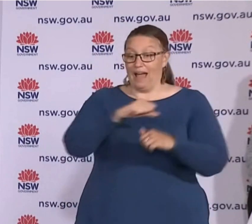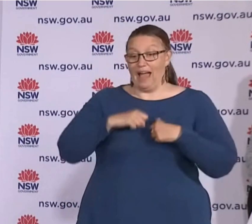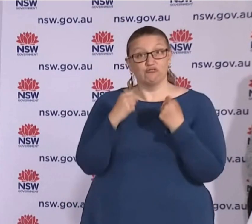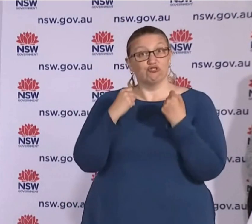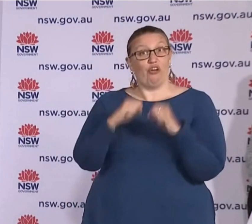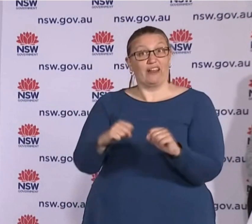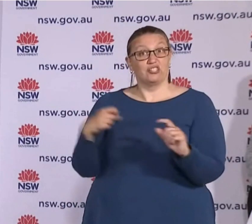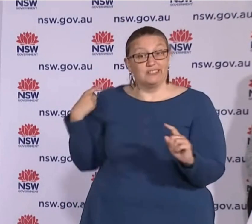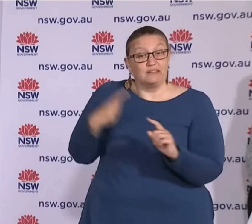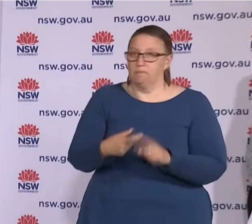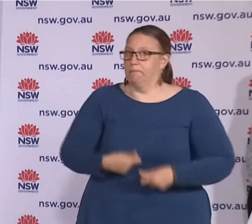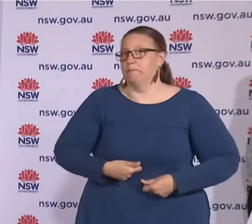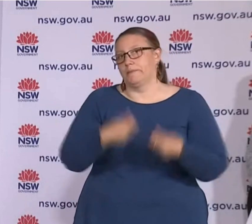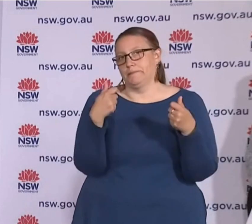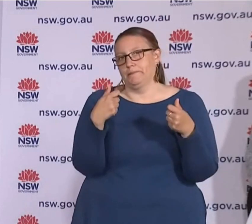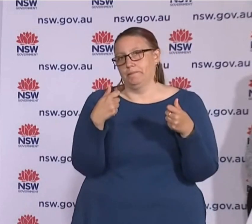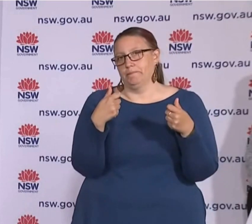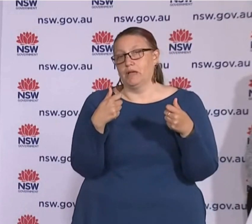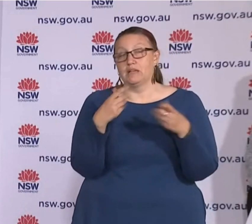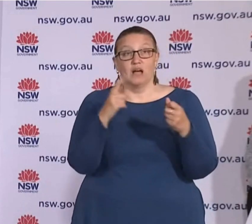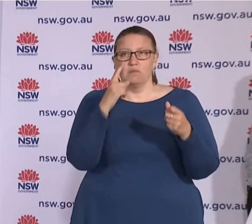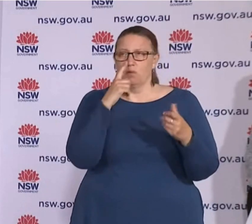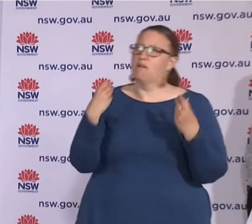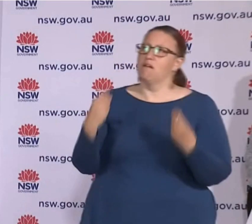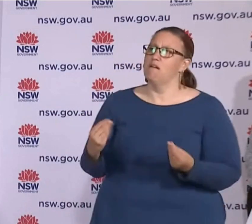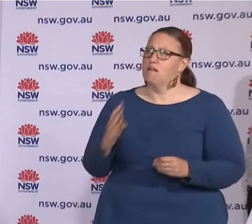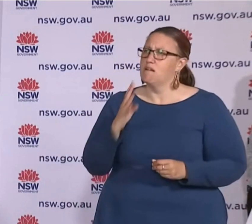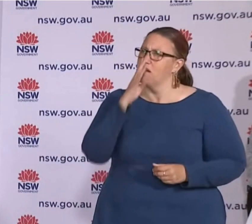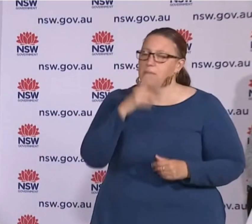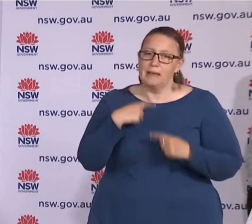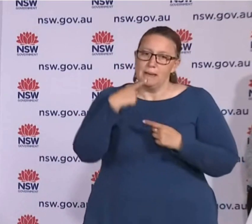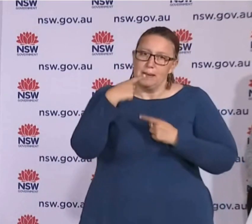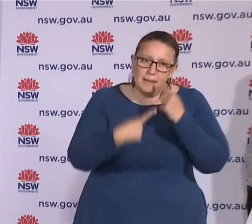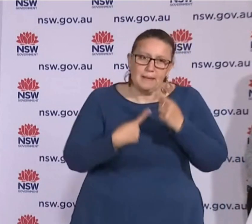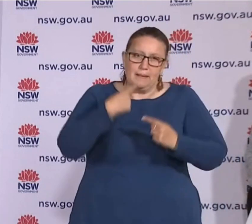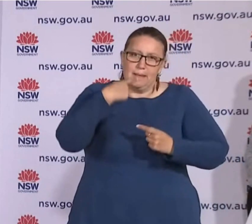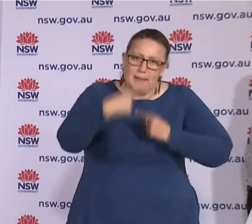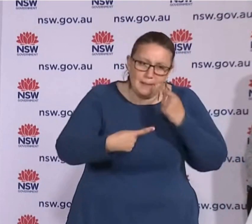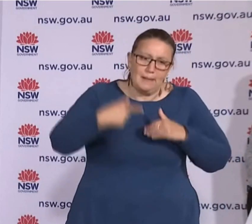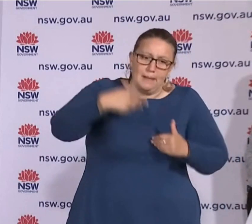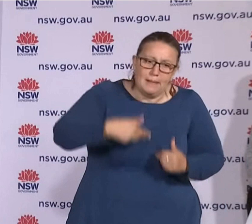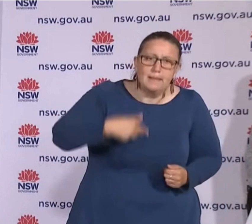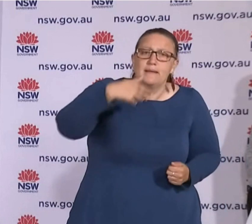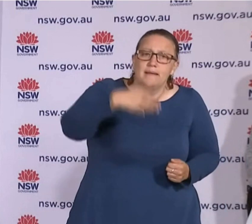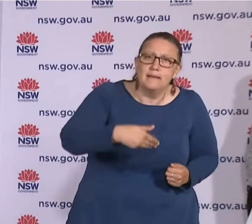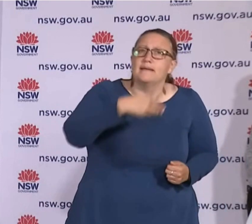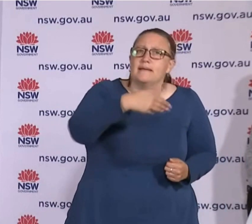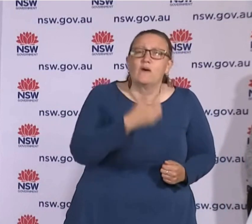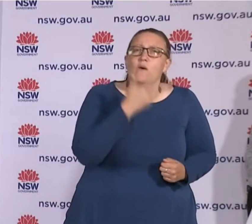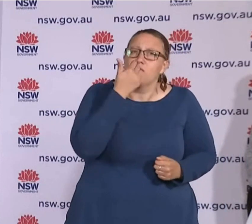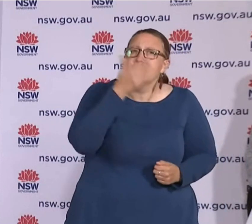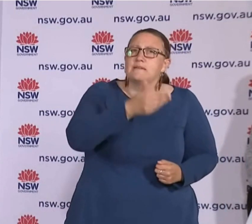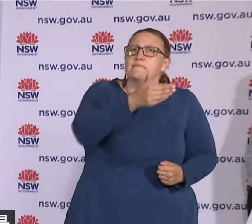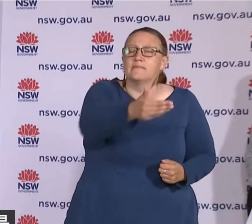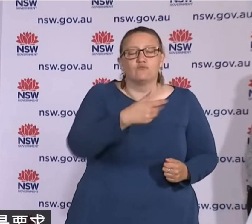journey and explain to them what's happening at every step. But we've been very clear on the plan, very clear on the roadmap, very clear on what needs to